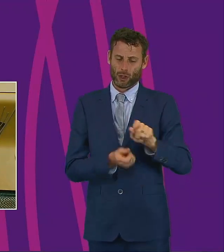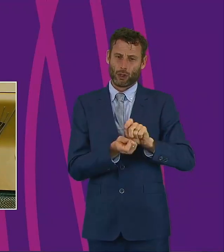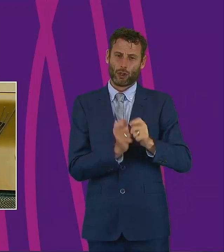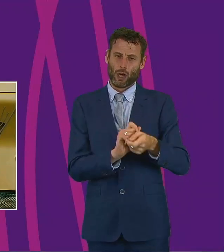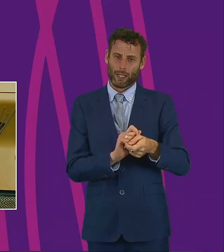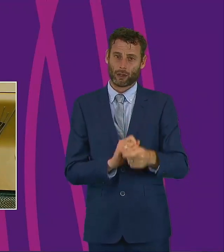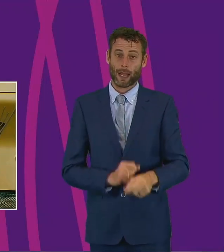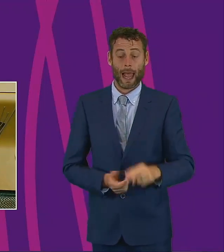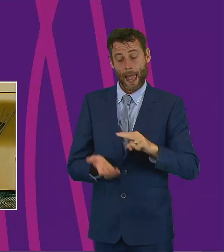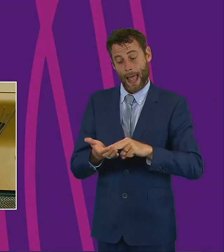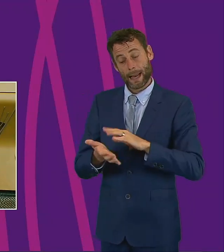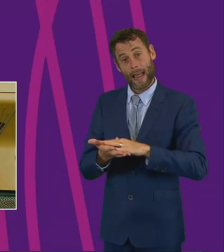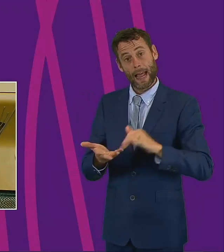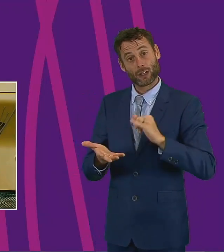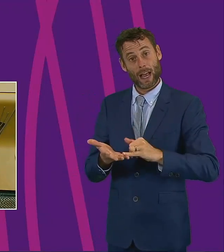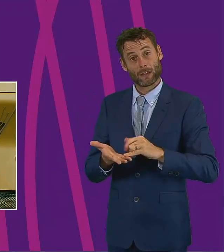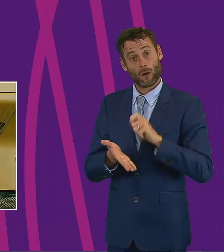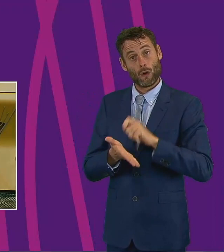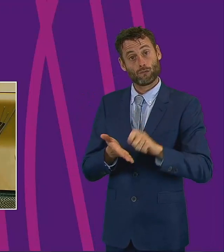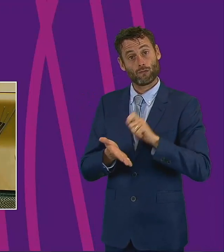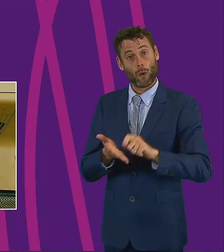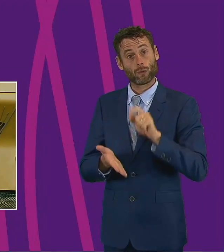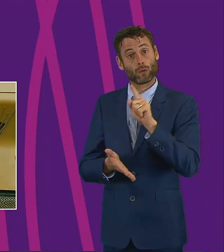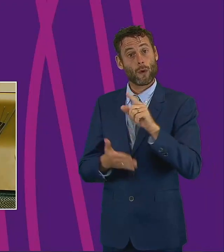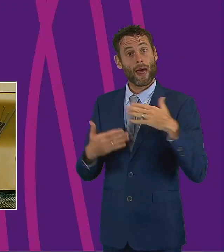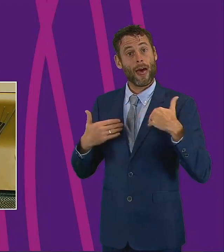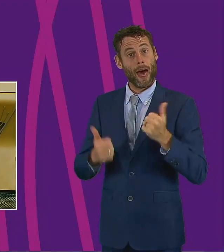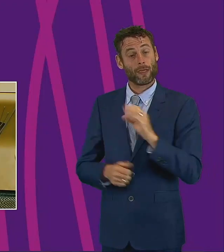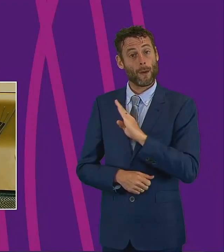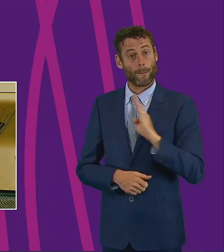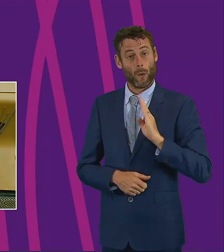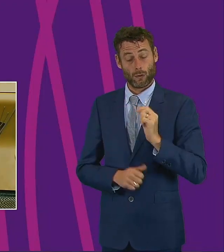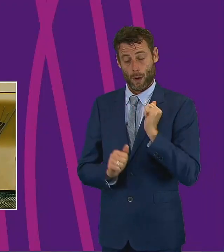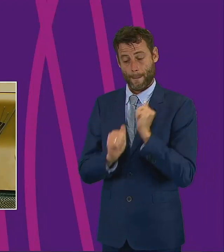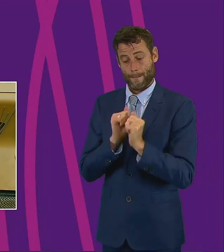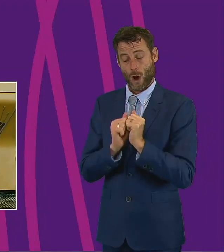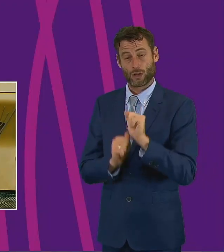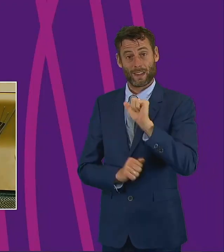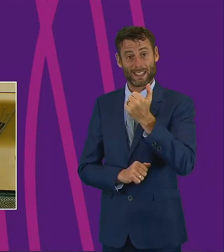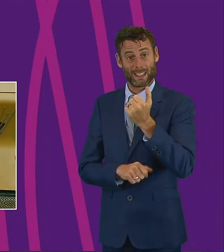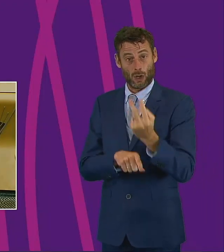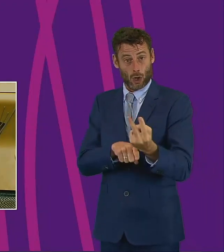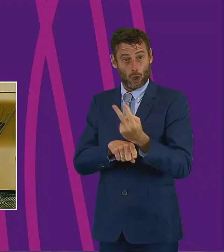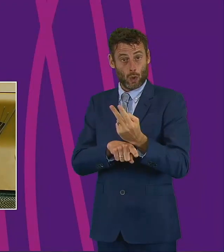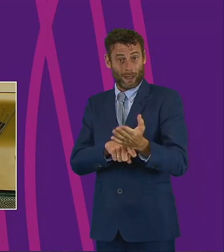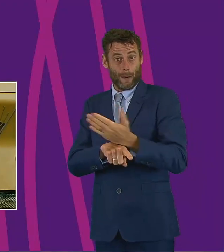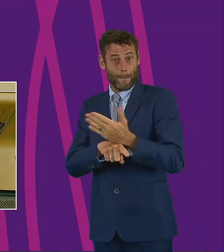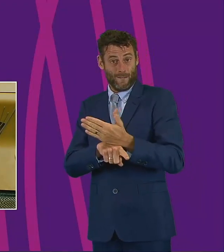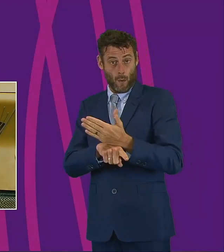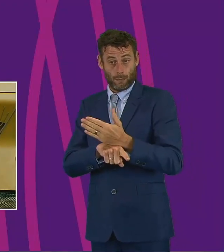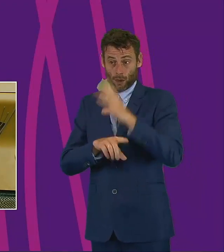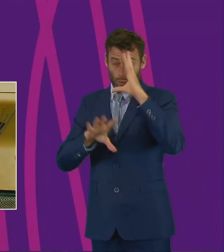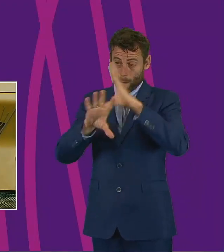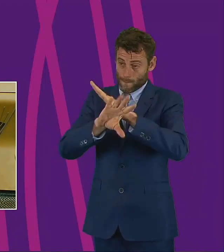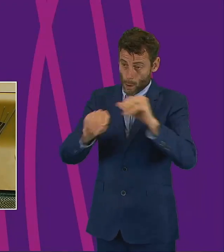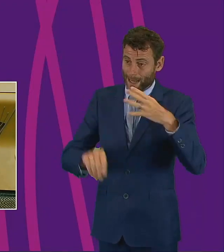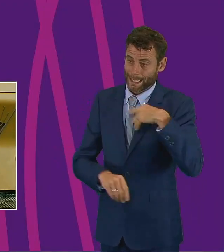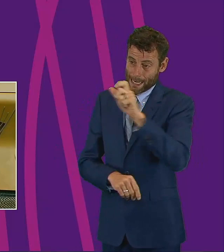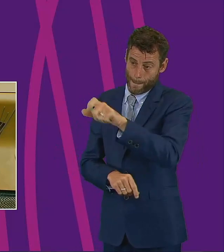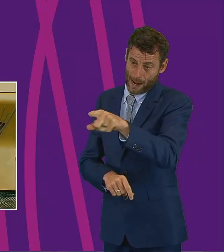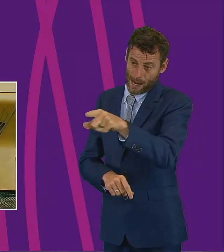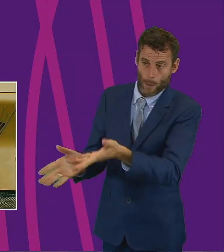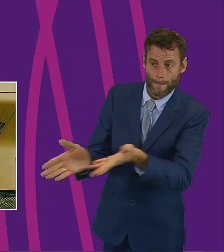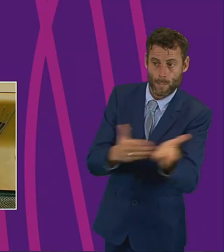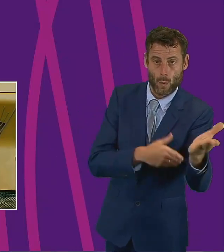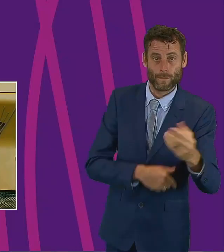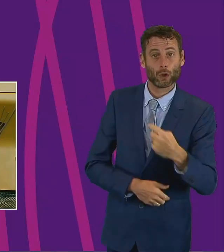learned that NHS Scotland wrote to health boards on March the 6th, more than 2 weeks before lockdown, to tell them to move patients out of hospital. We know that a target